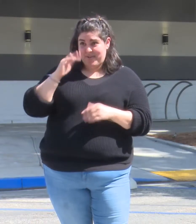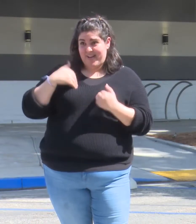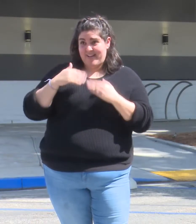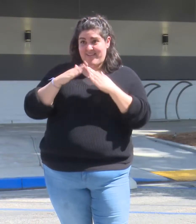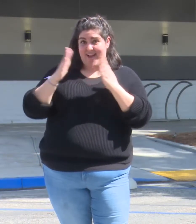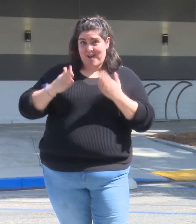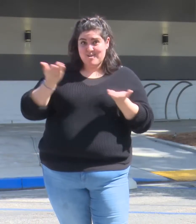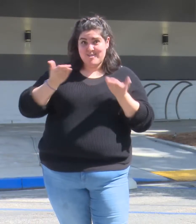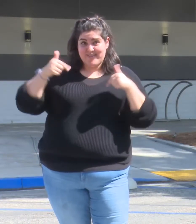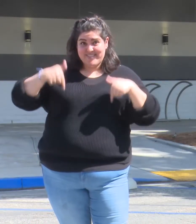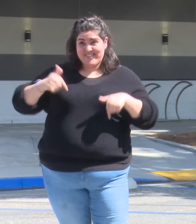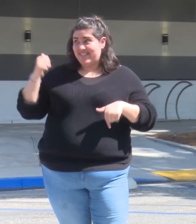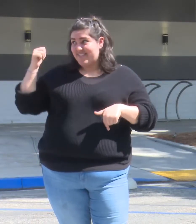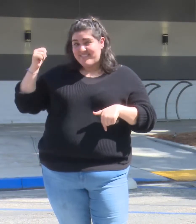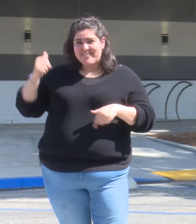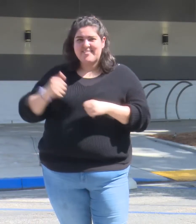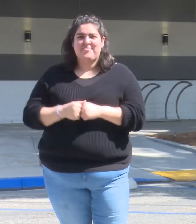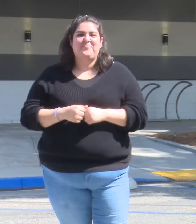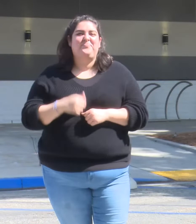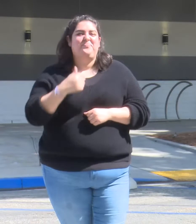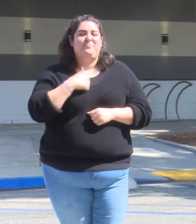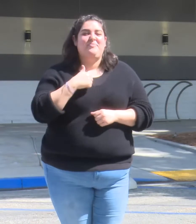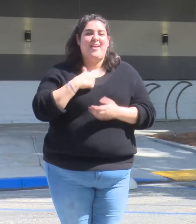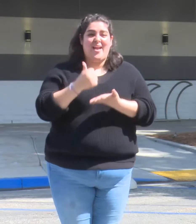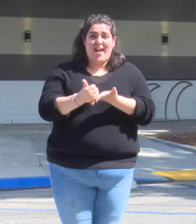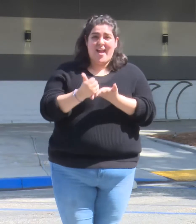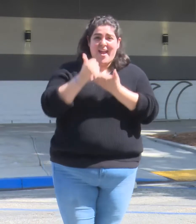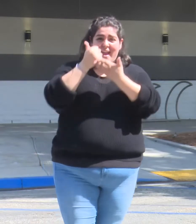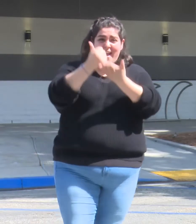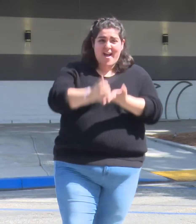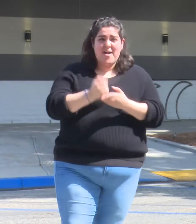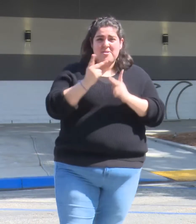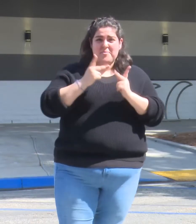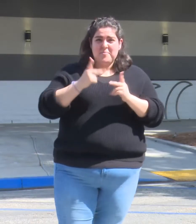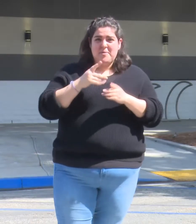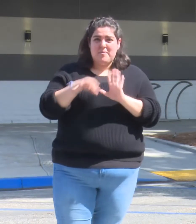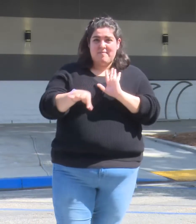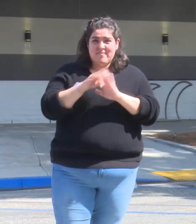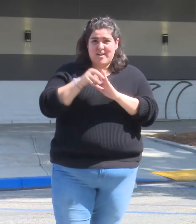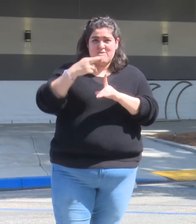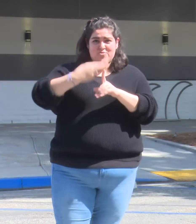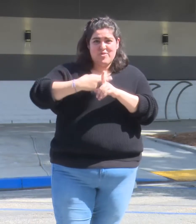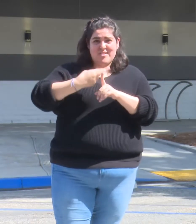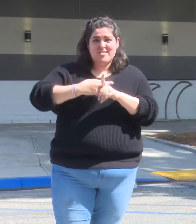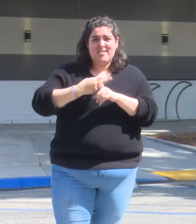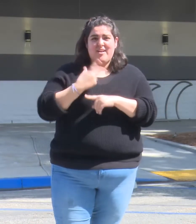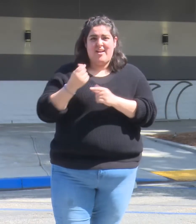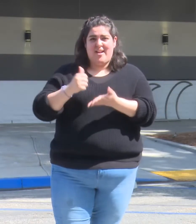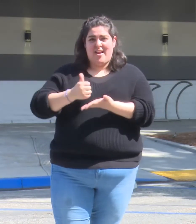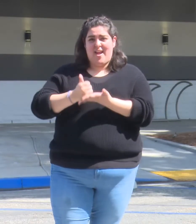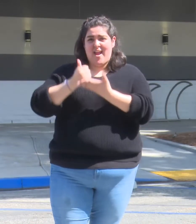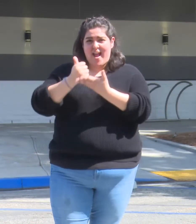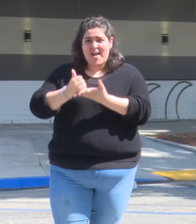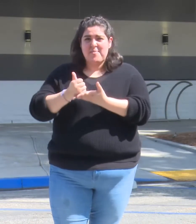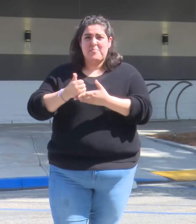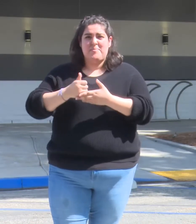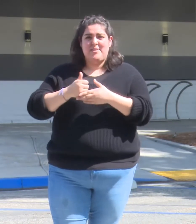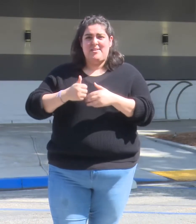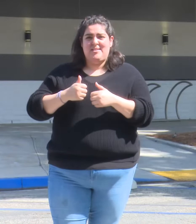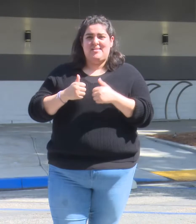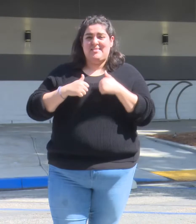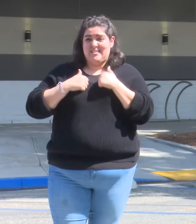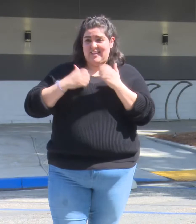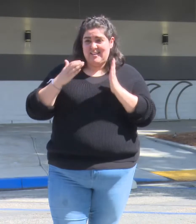here. I helped people get rentals, and we helped tenants who were having problems in their